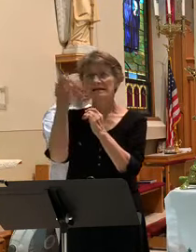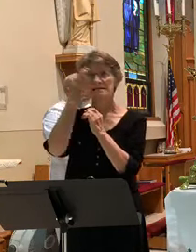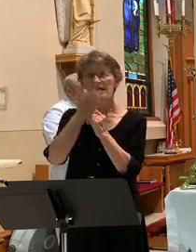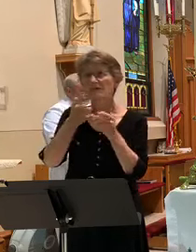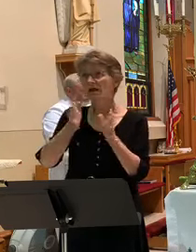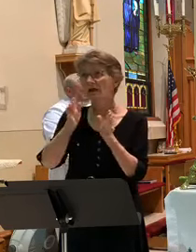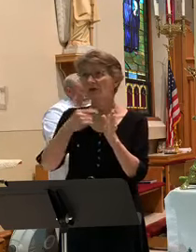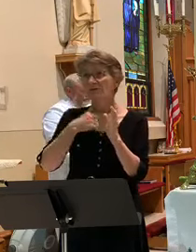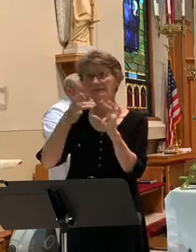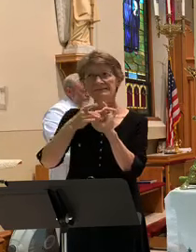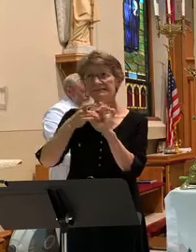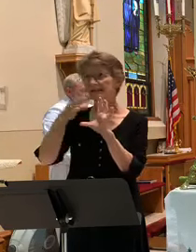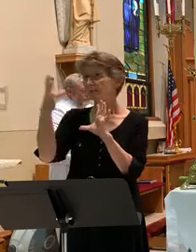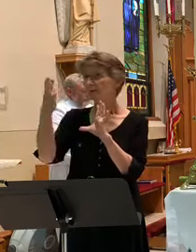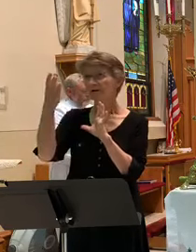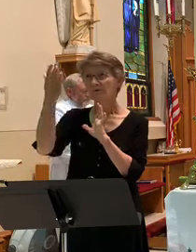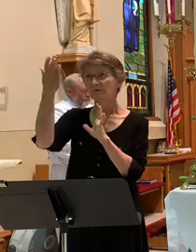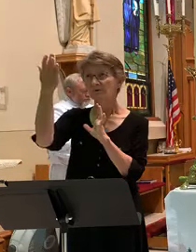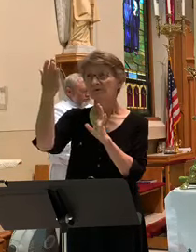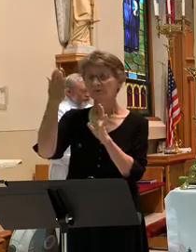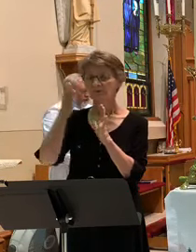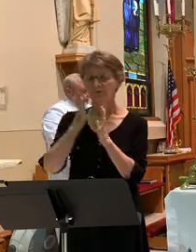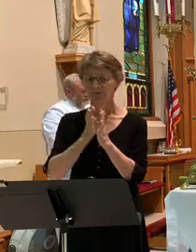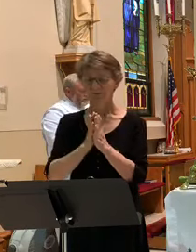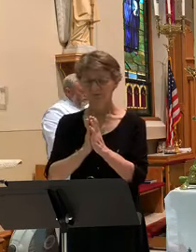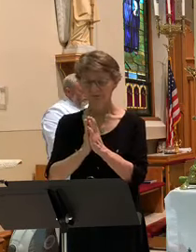Never permit me to be separated from you.